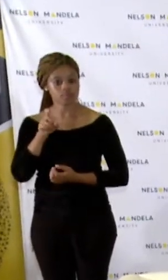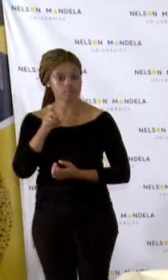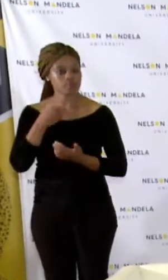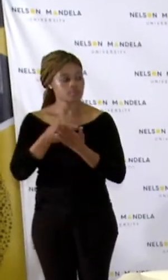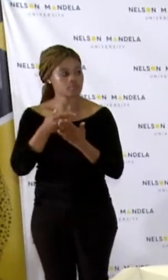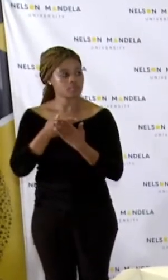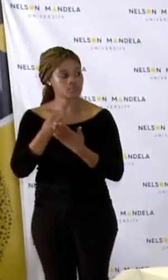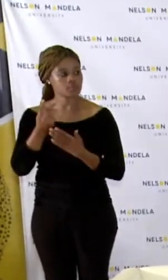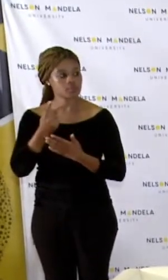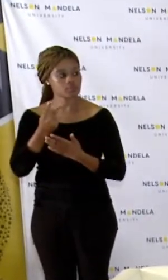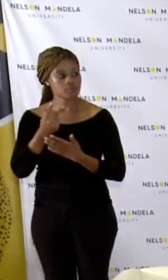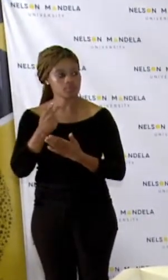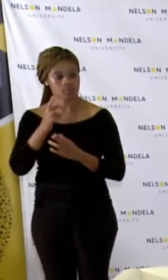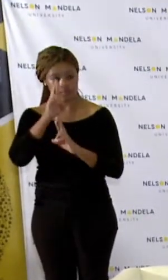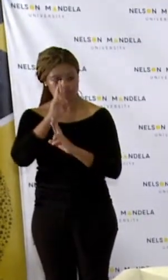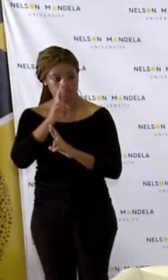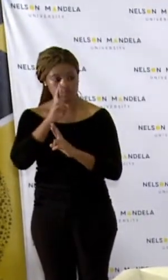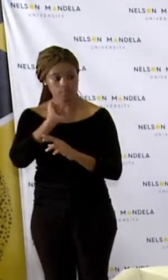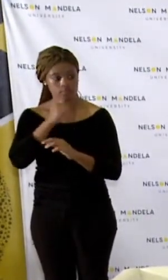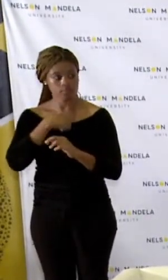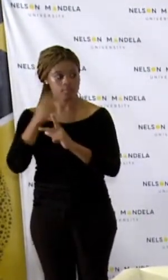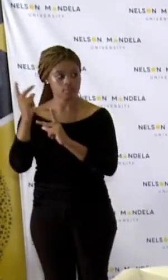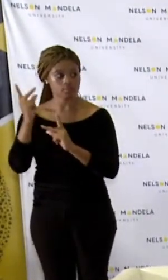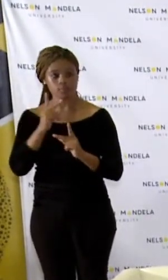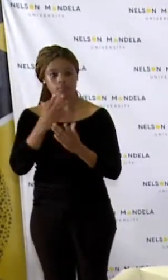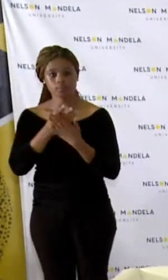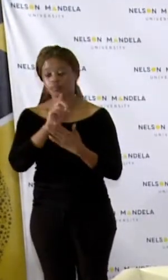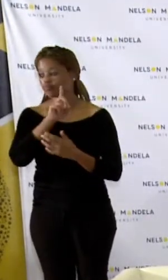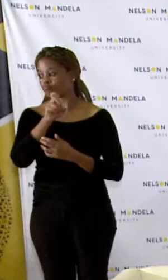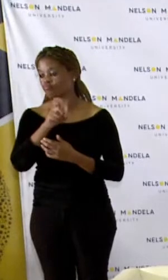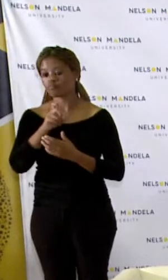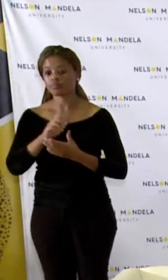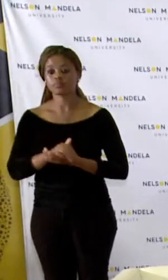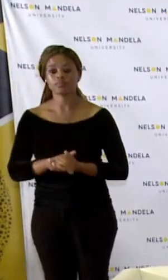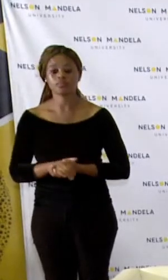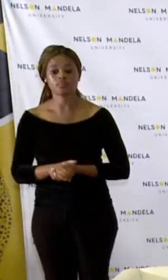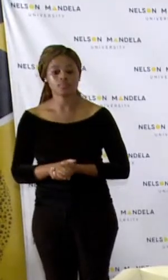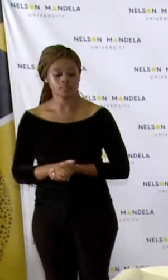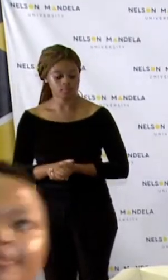we also please be respectful of our guests when we ask them questions? Yes?